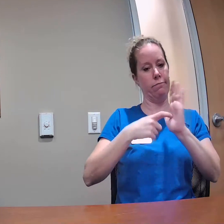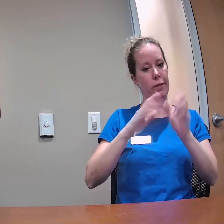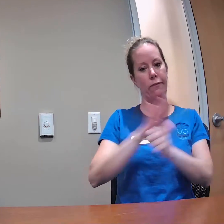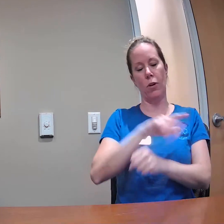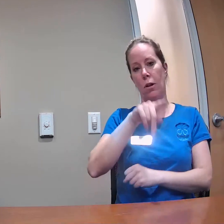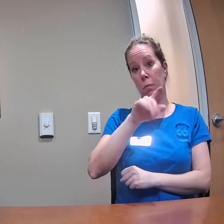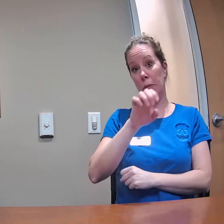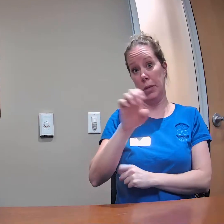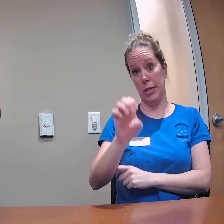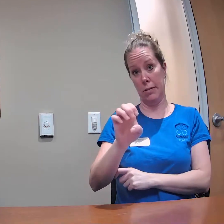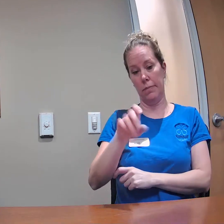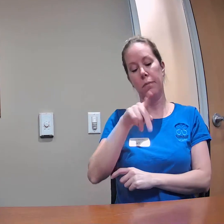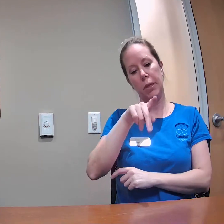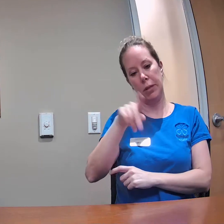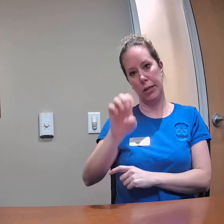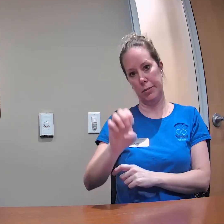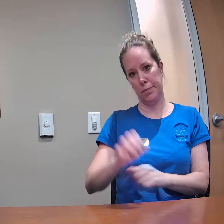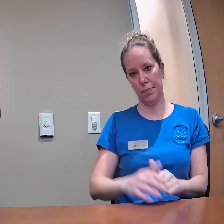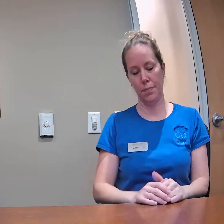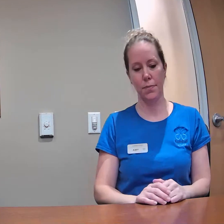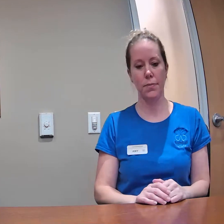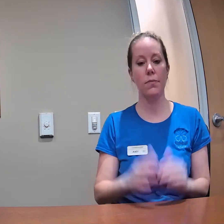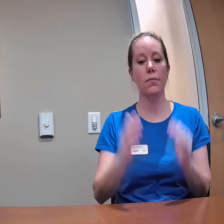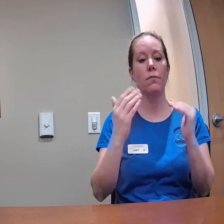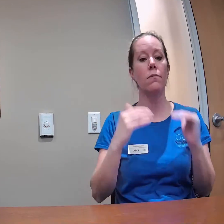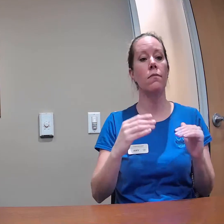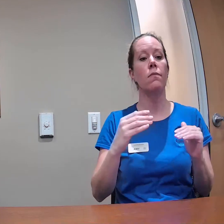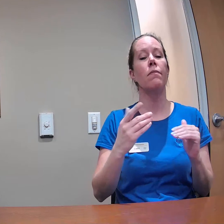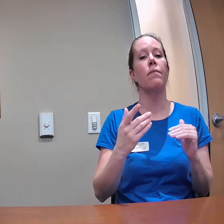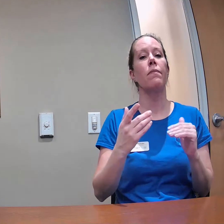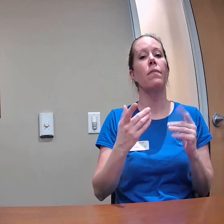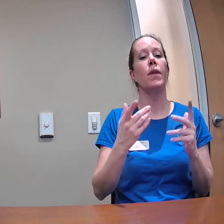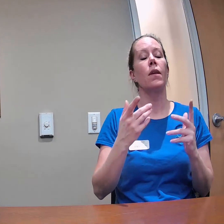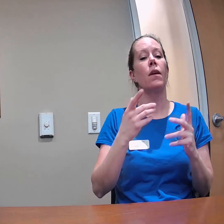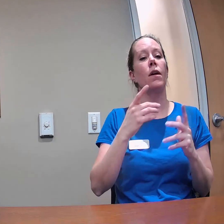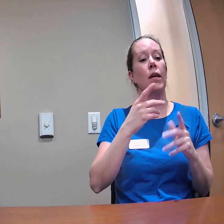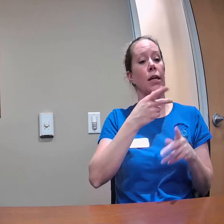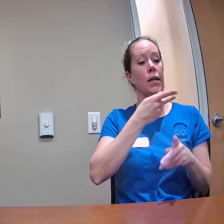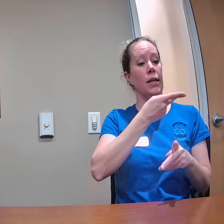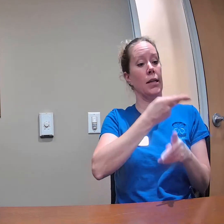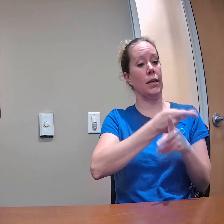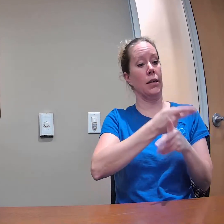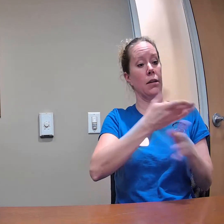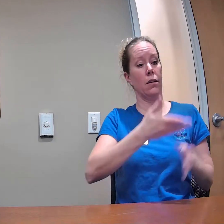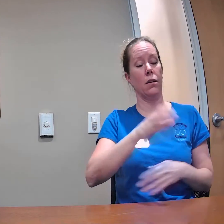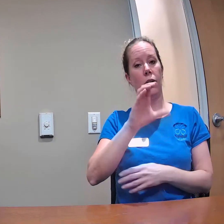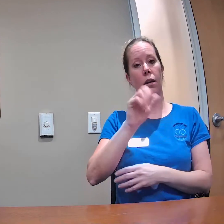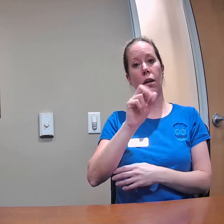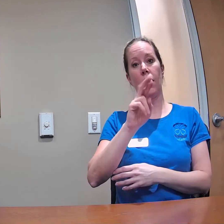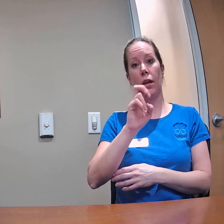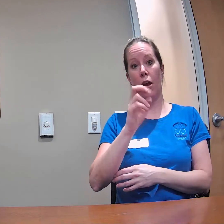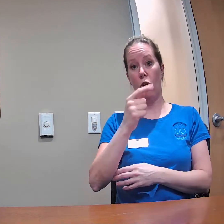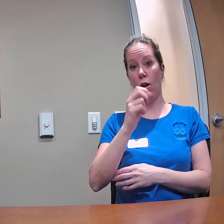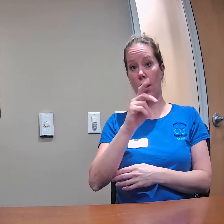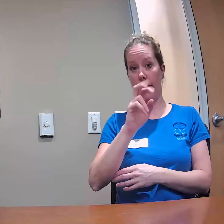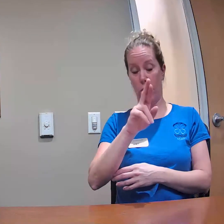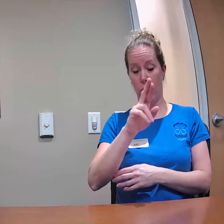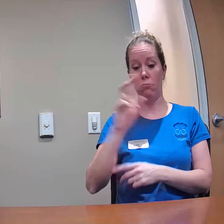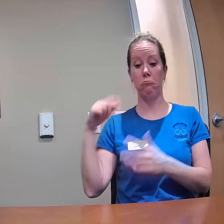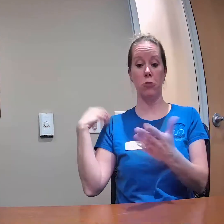So caregiver, when the home is in orange restrict, the caregiver must provide proof of a